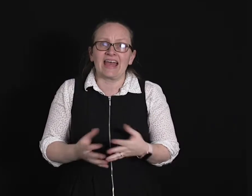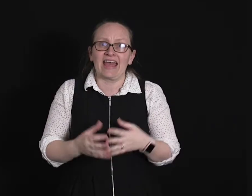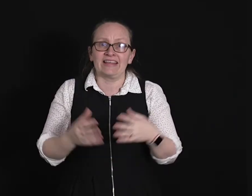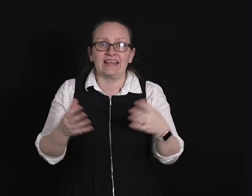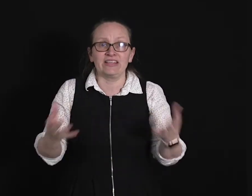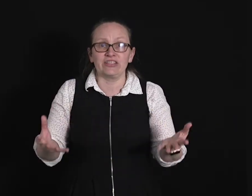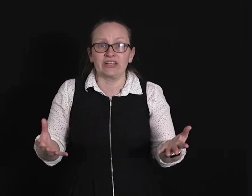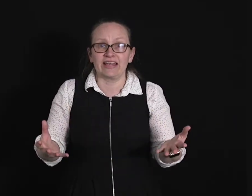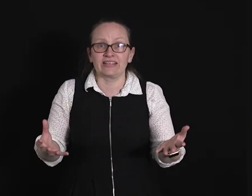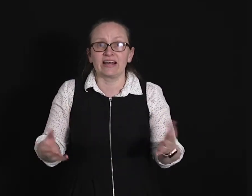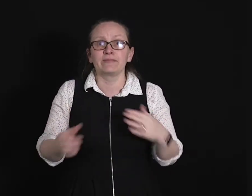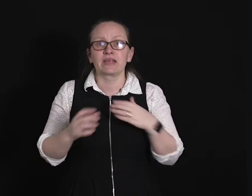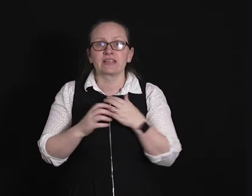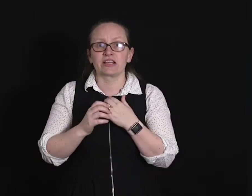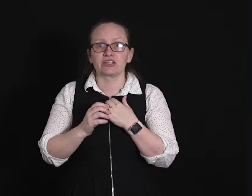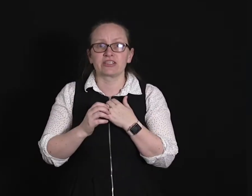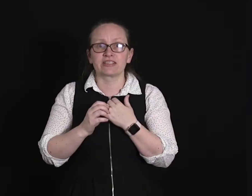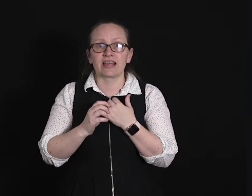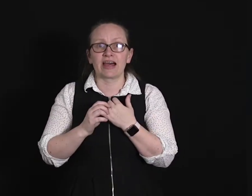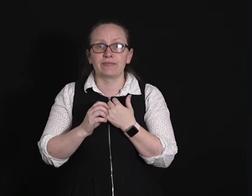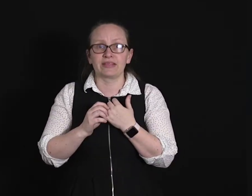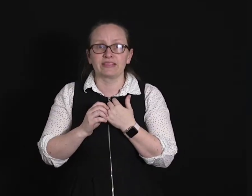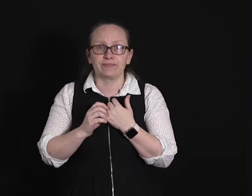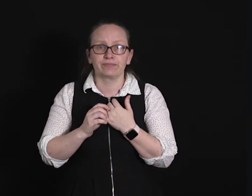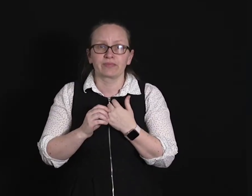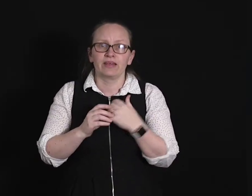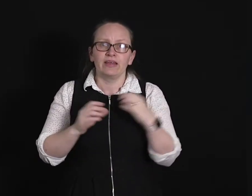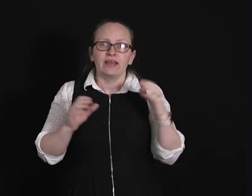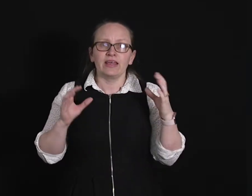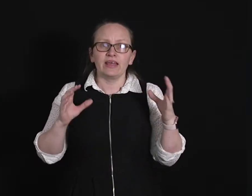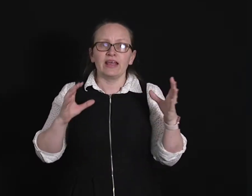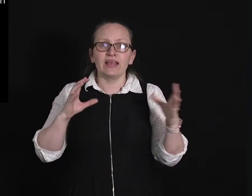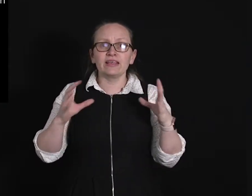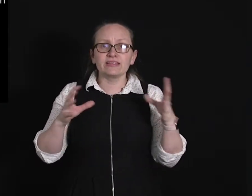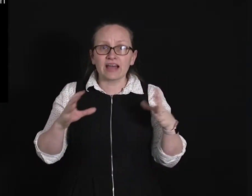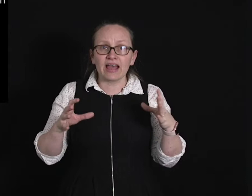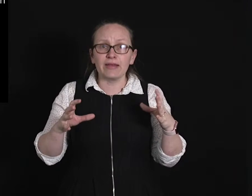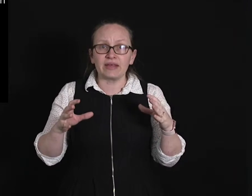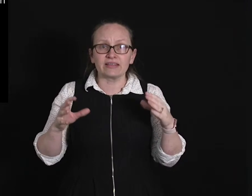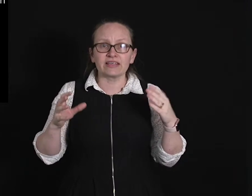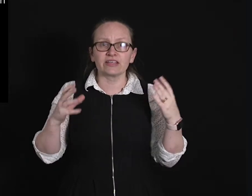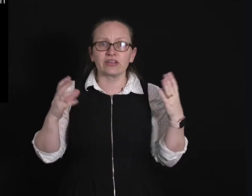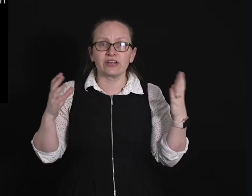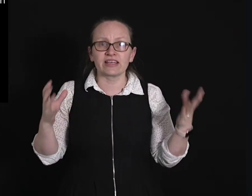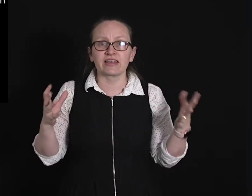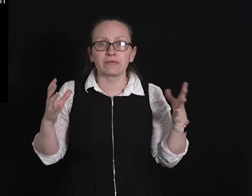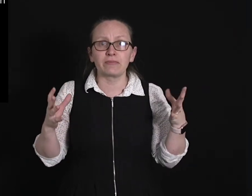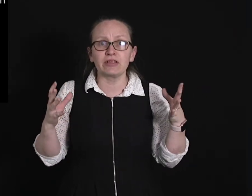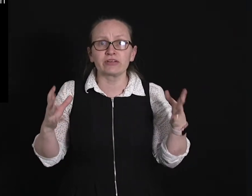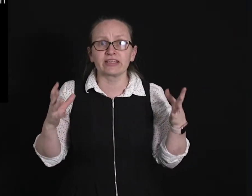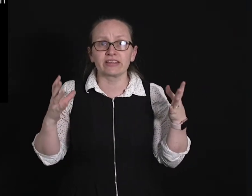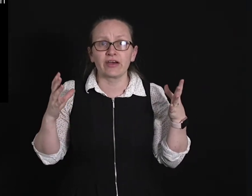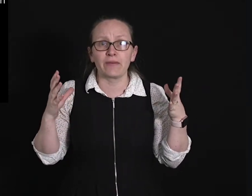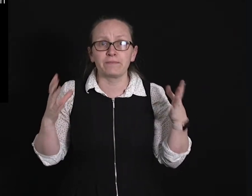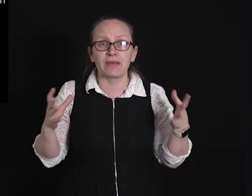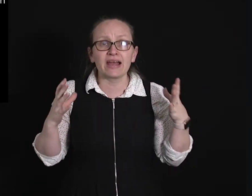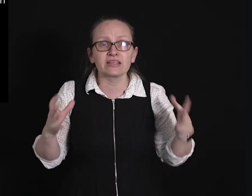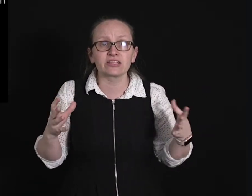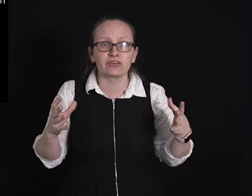an insulator such as diamond. In diamond, it turns out that when we look at the band